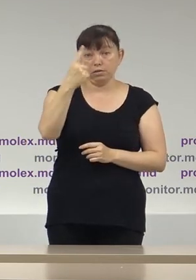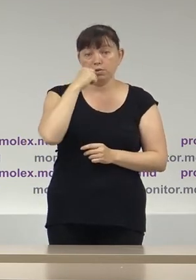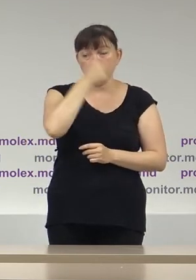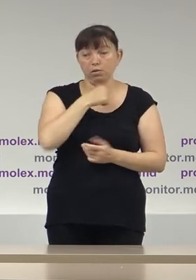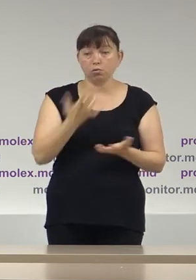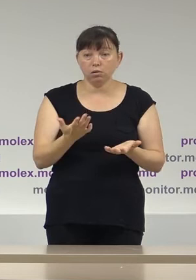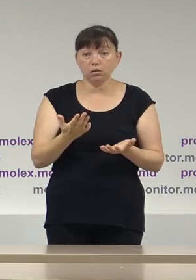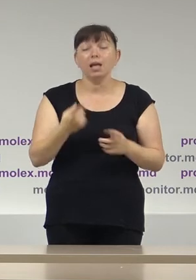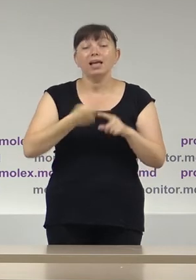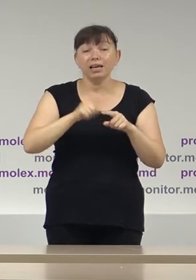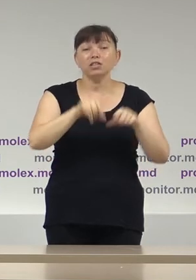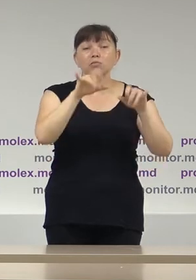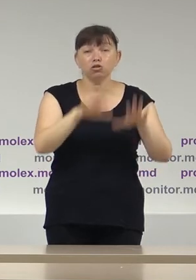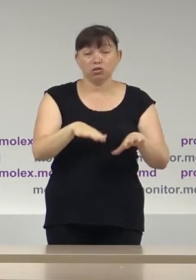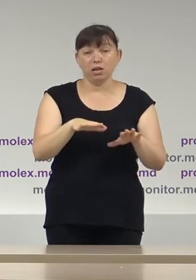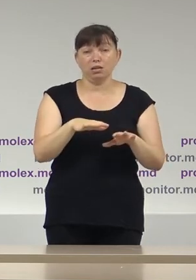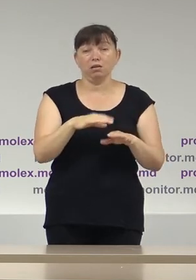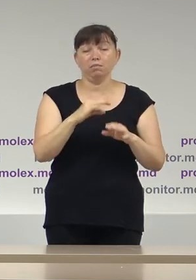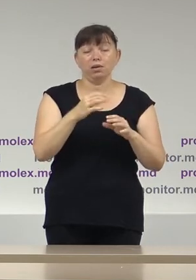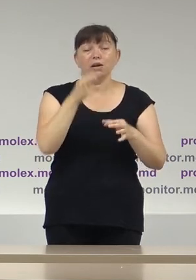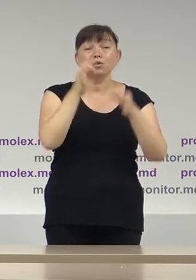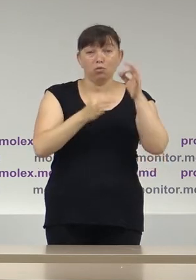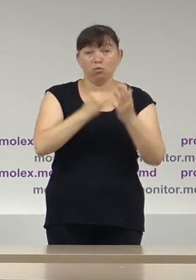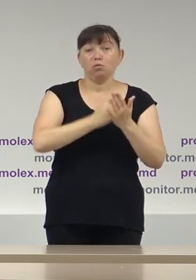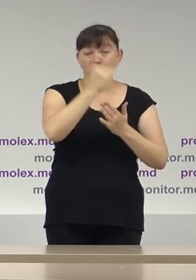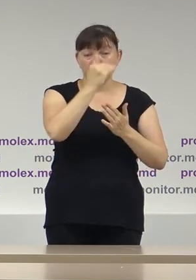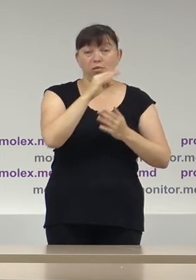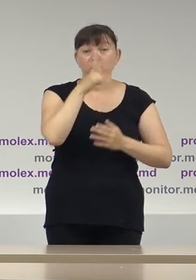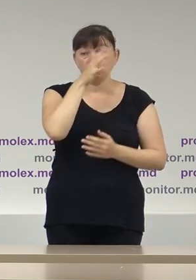for merit examination on 18th of June